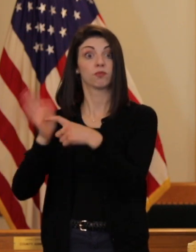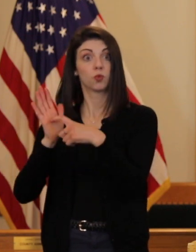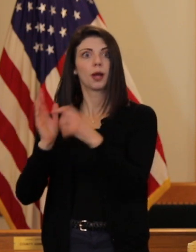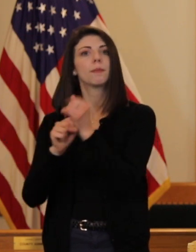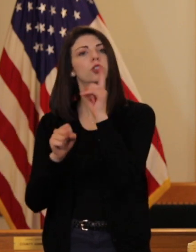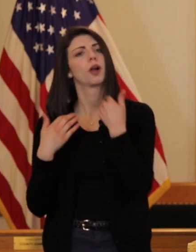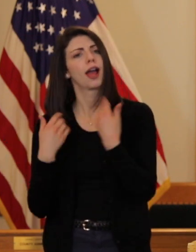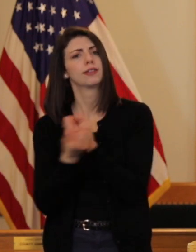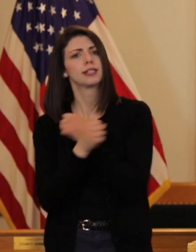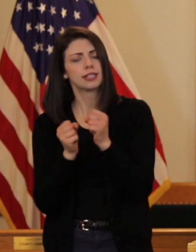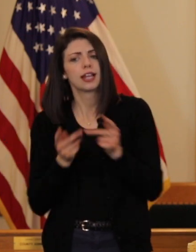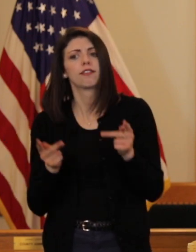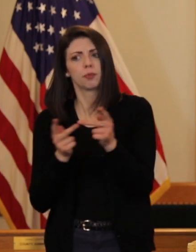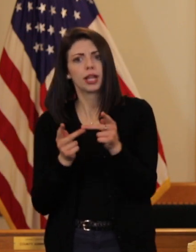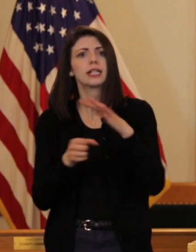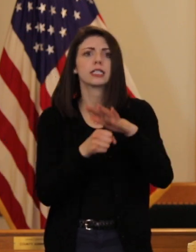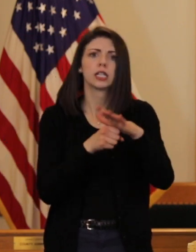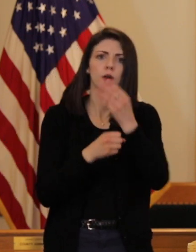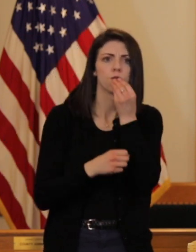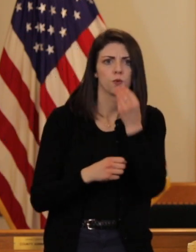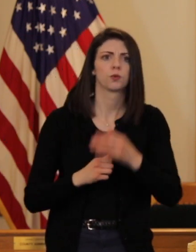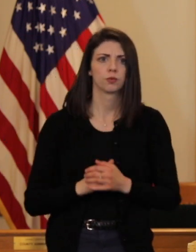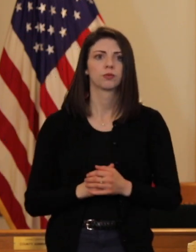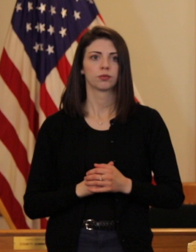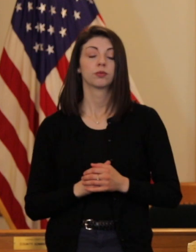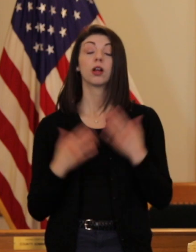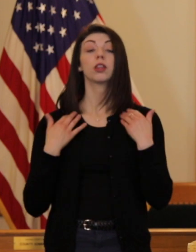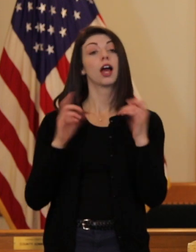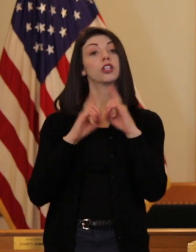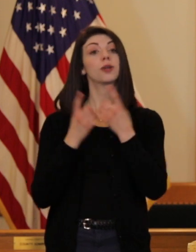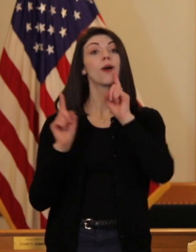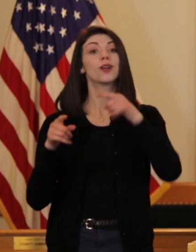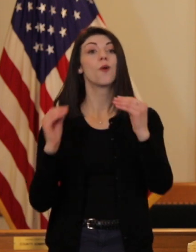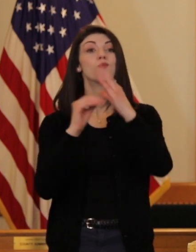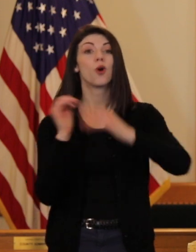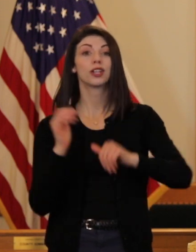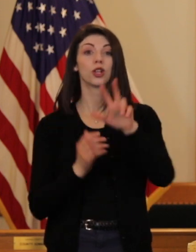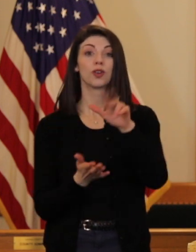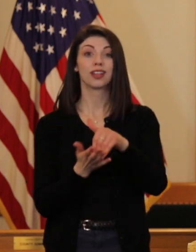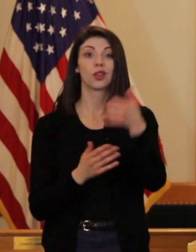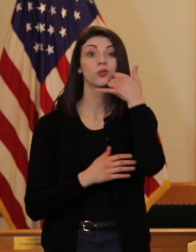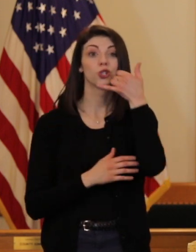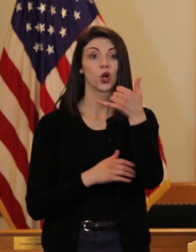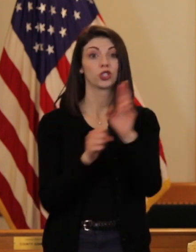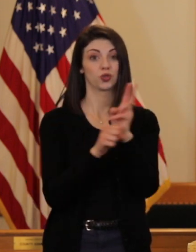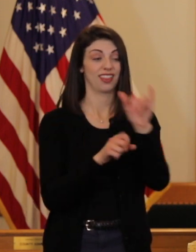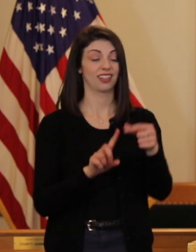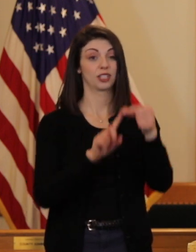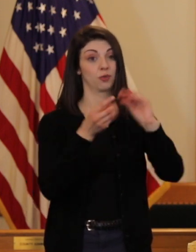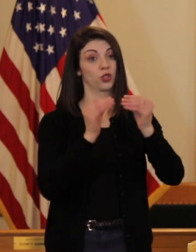to stay and adequate food supply. The health department answered more than 3,000 calls on its COVID-19